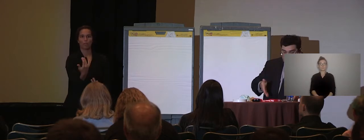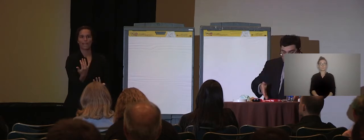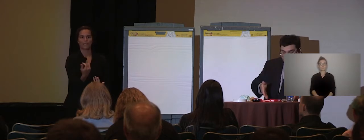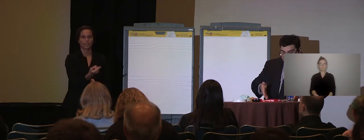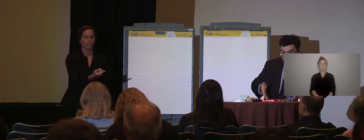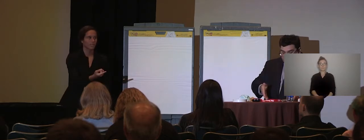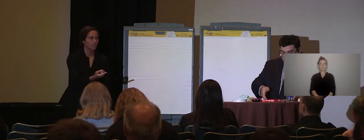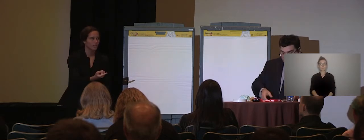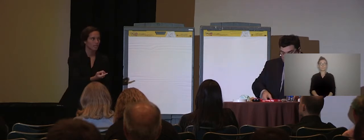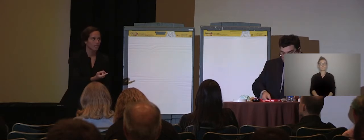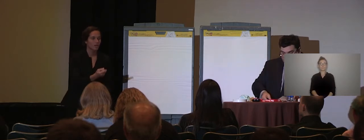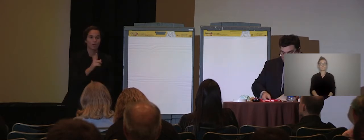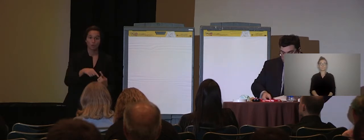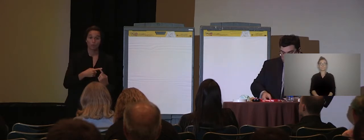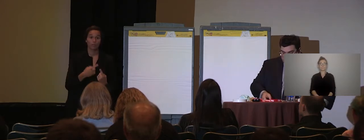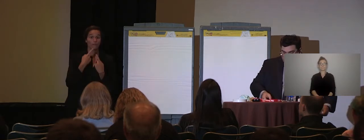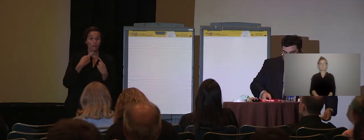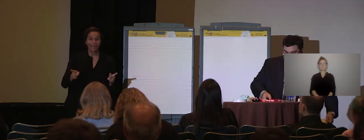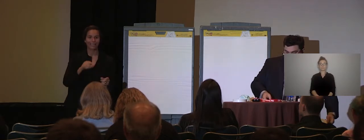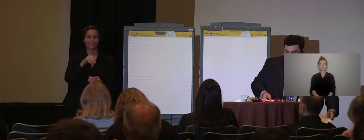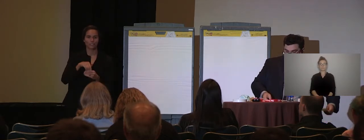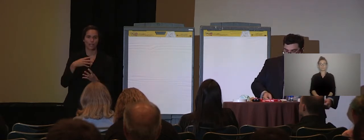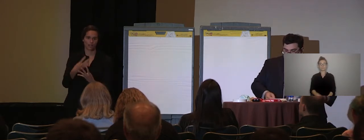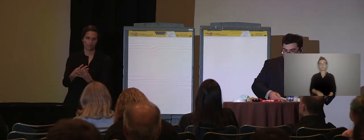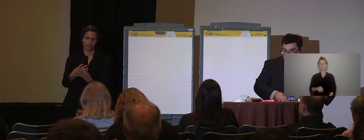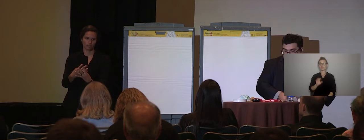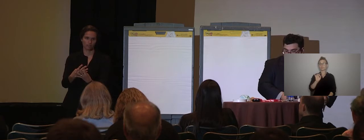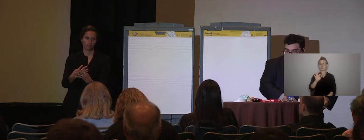Once they are in jail,